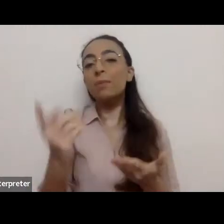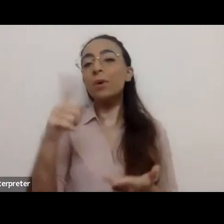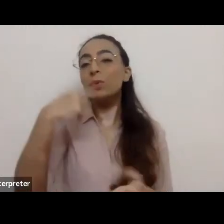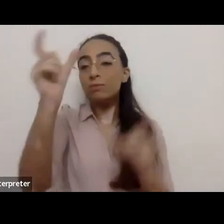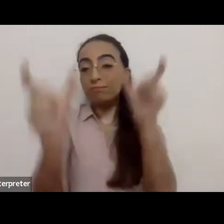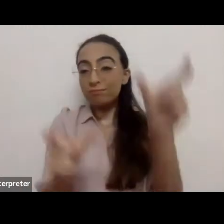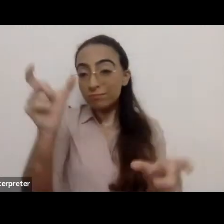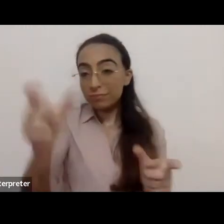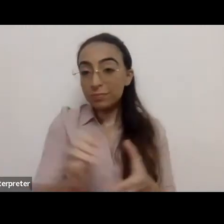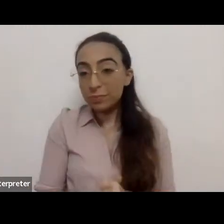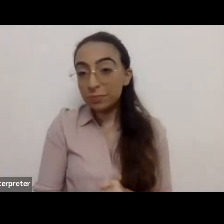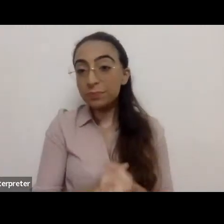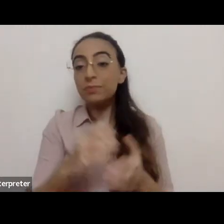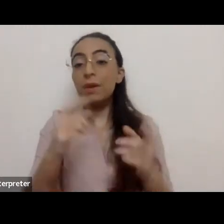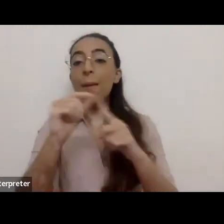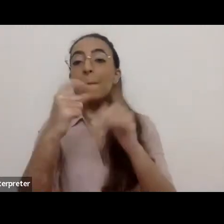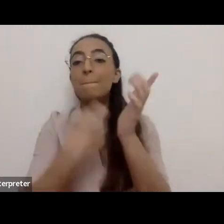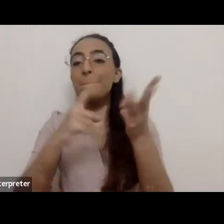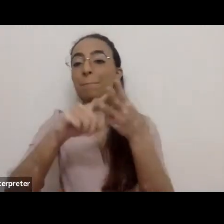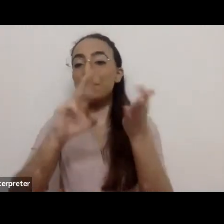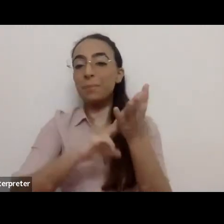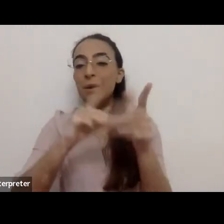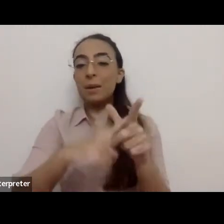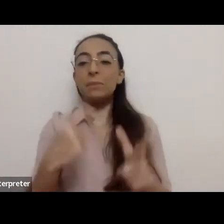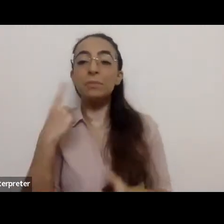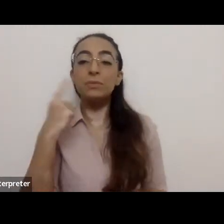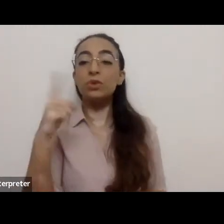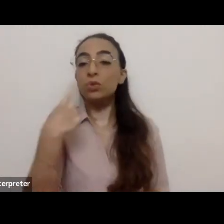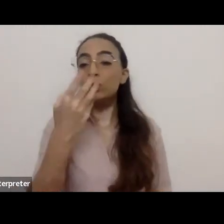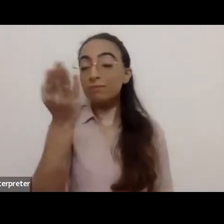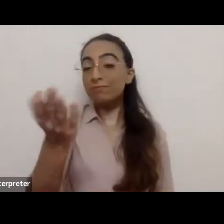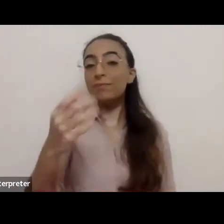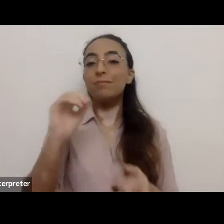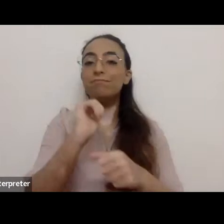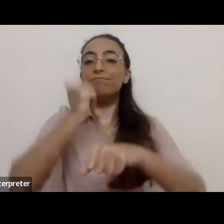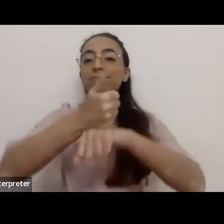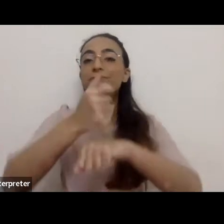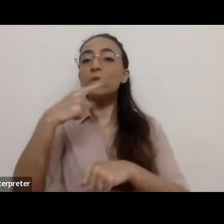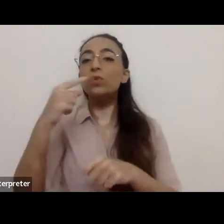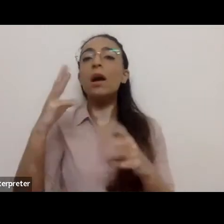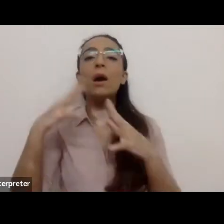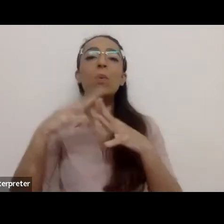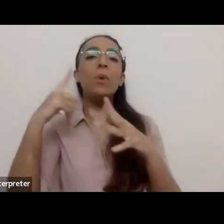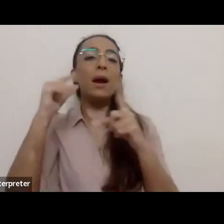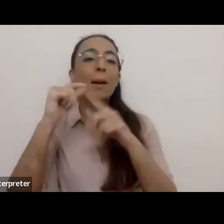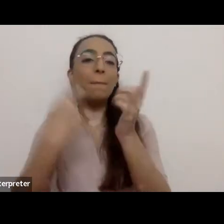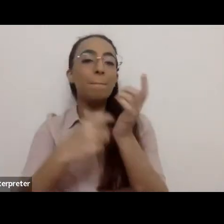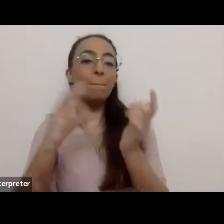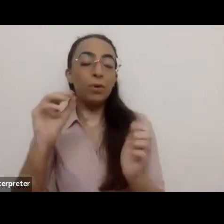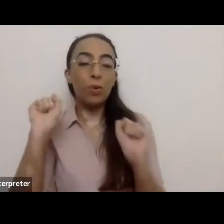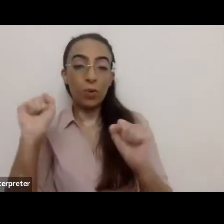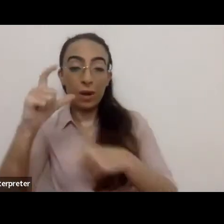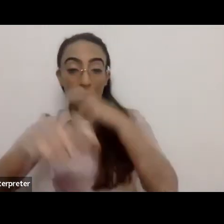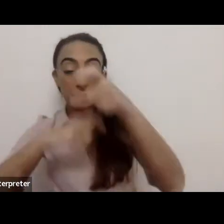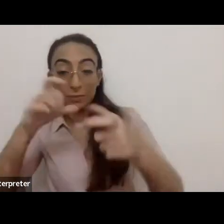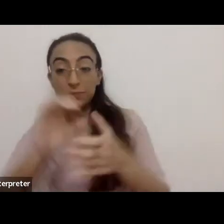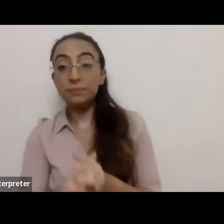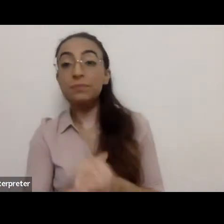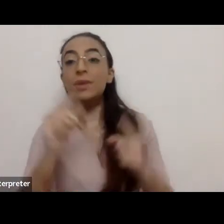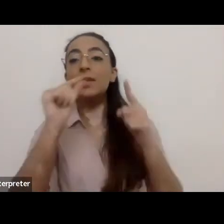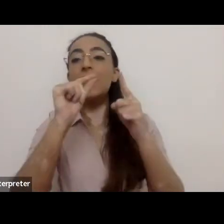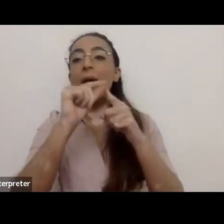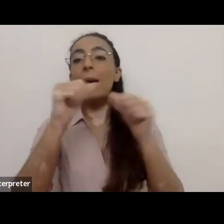Mr. Sharad Phillip Md, Chairman Wipro Limited, Mr. Fanish Rao, the Head Sustainability